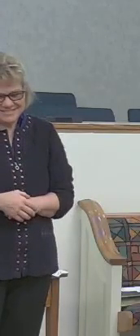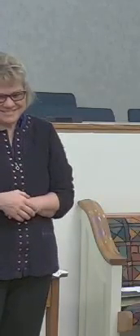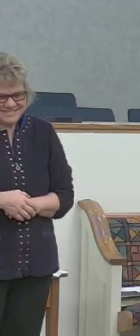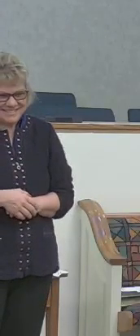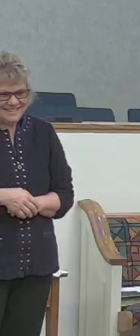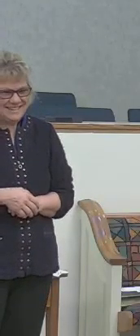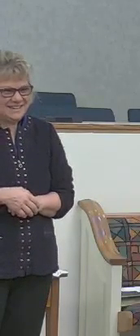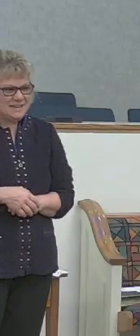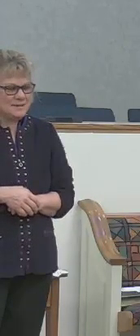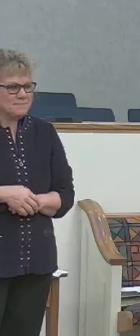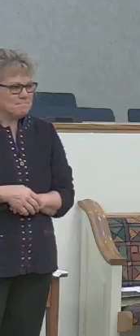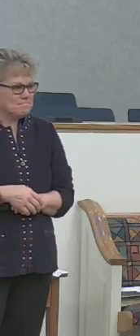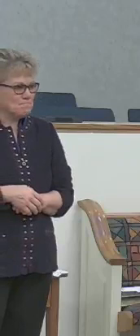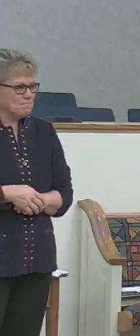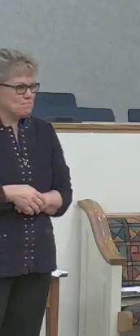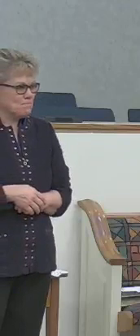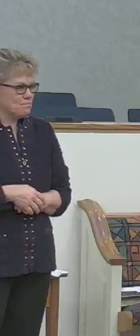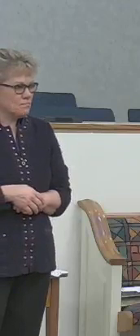But